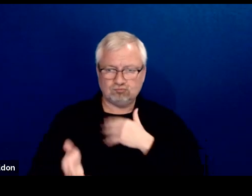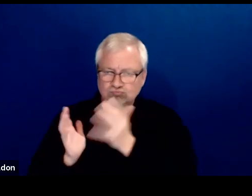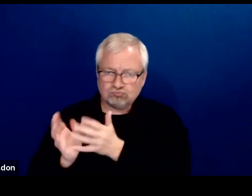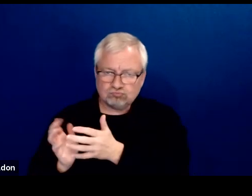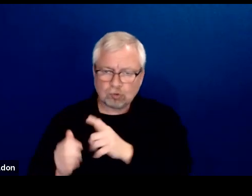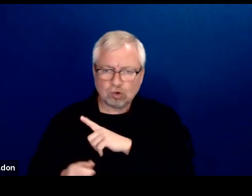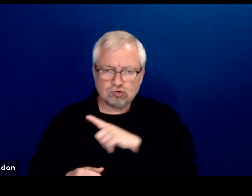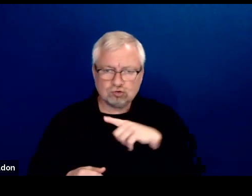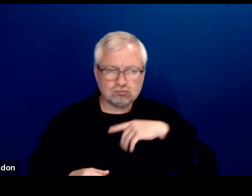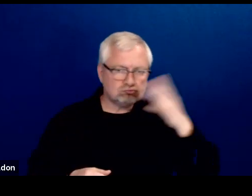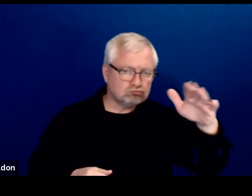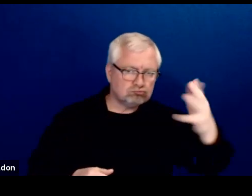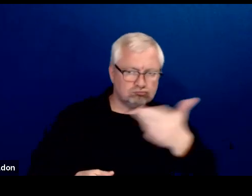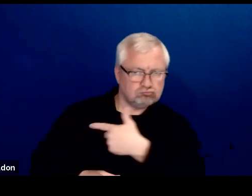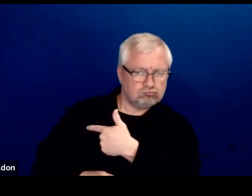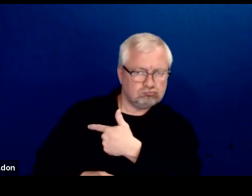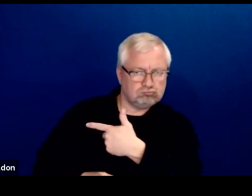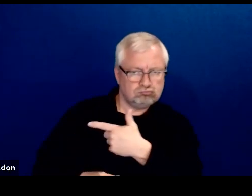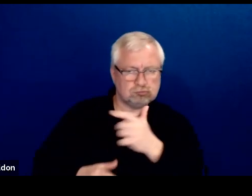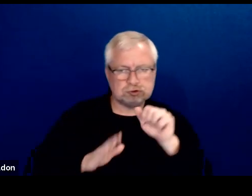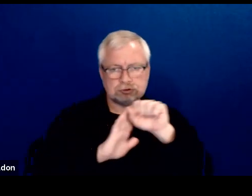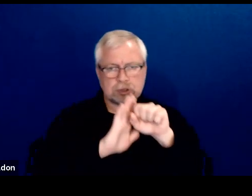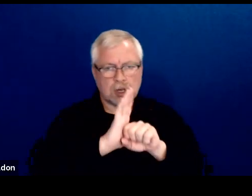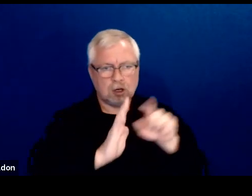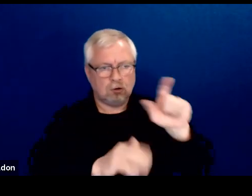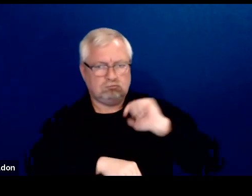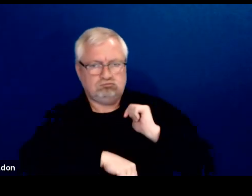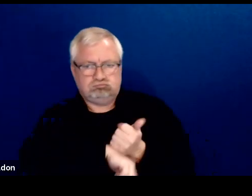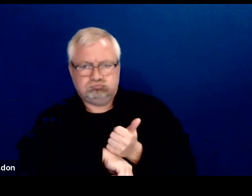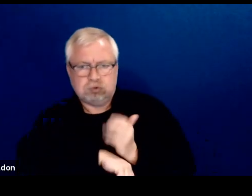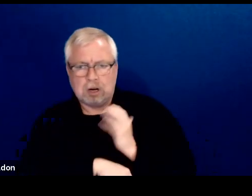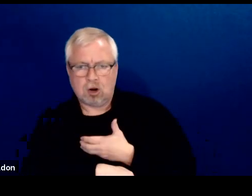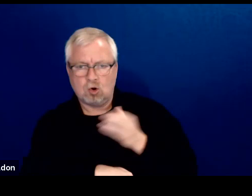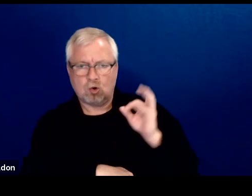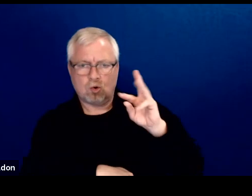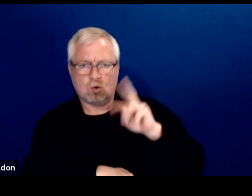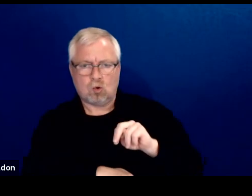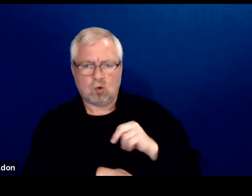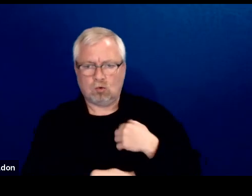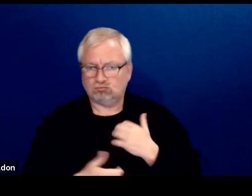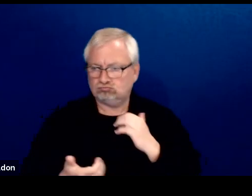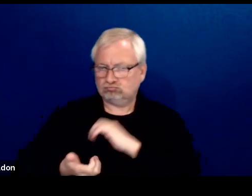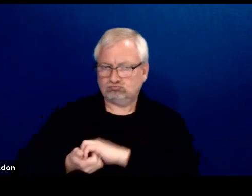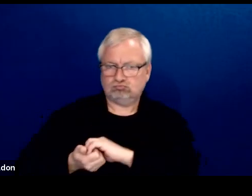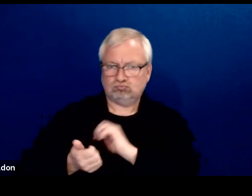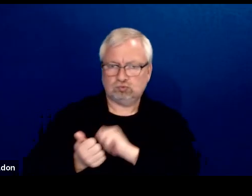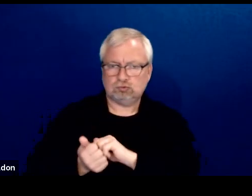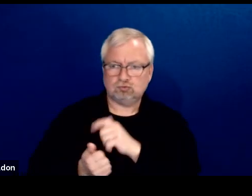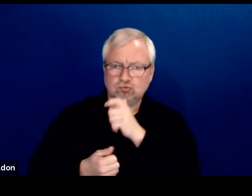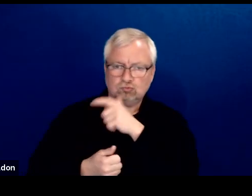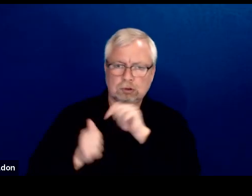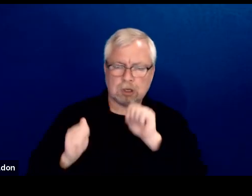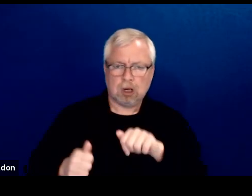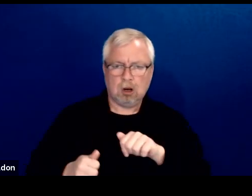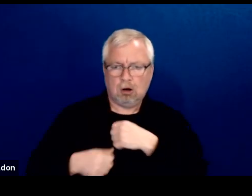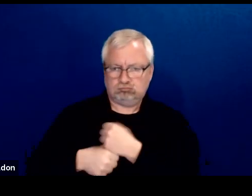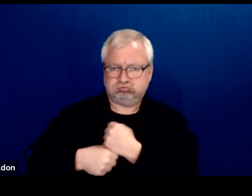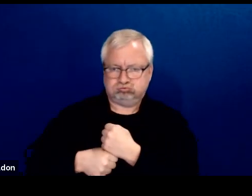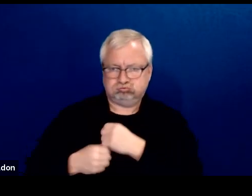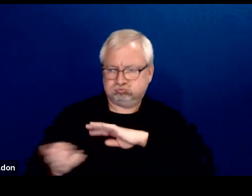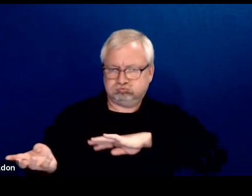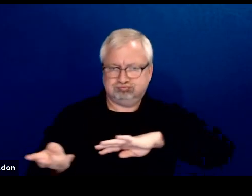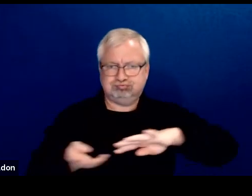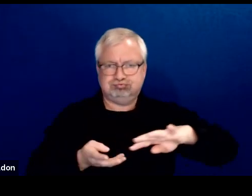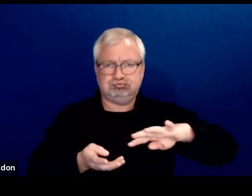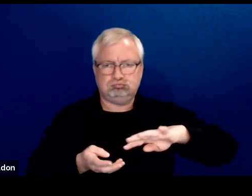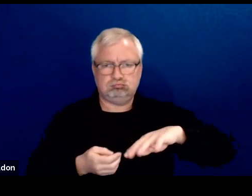the state stands up our own and we become in partnership with someone, the ability to run these out. And if it proves that that's